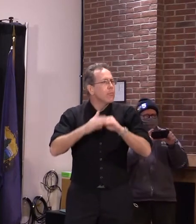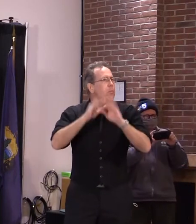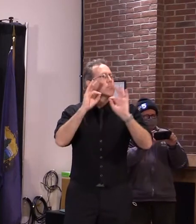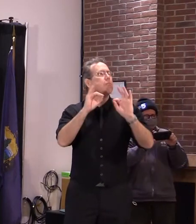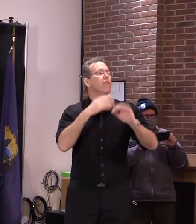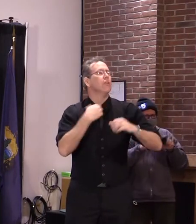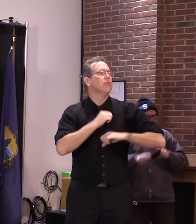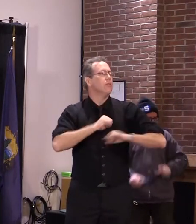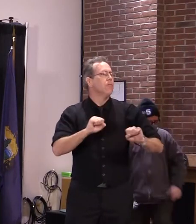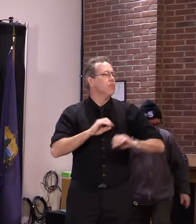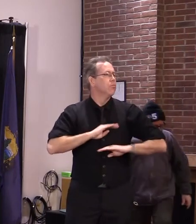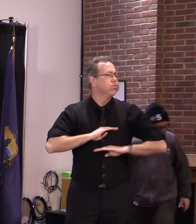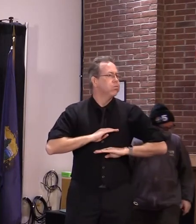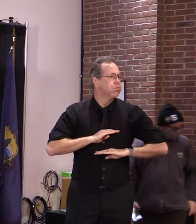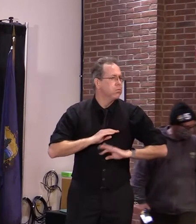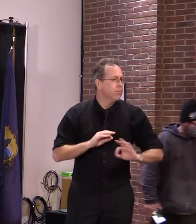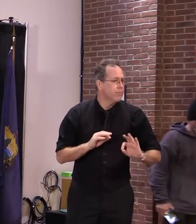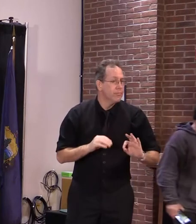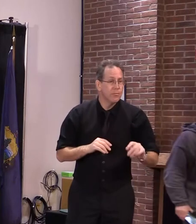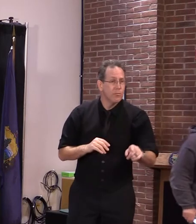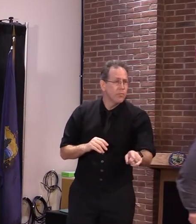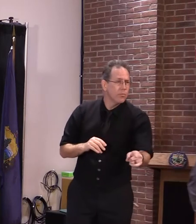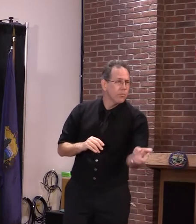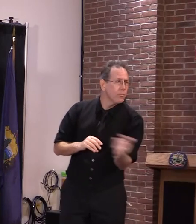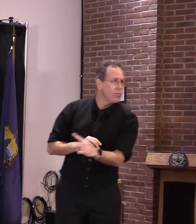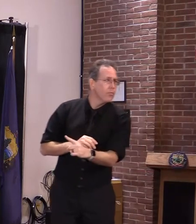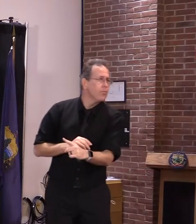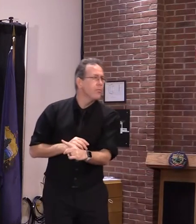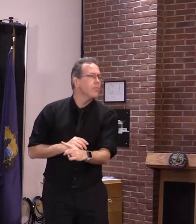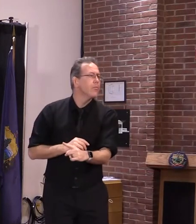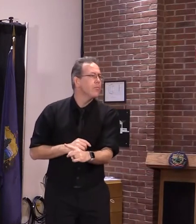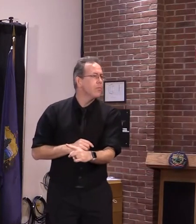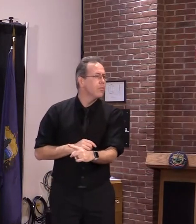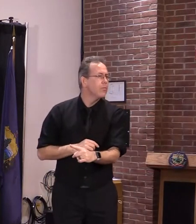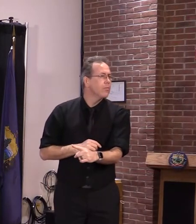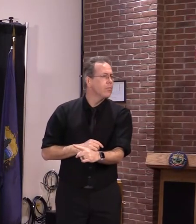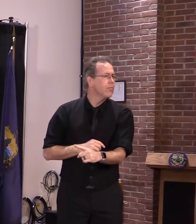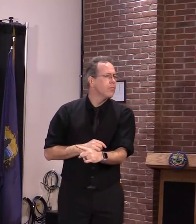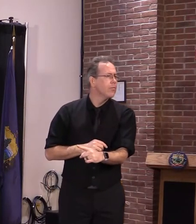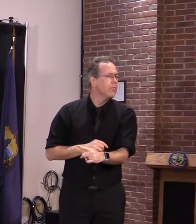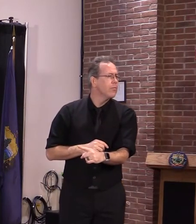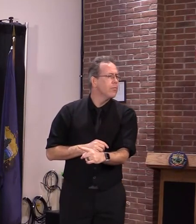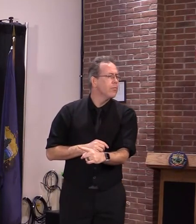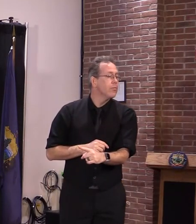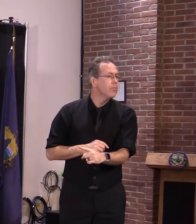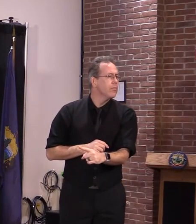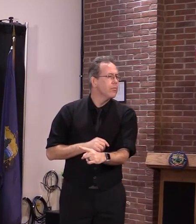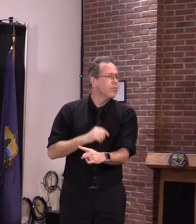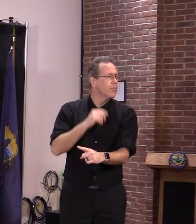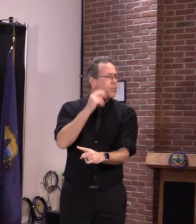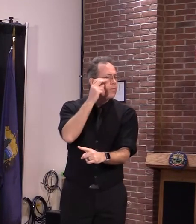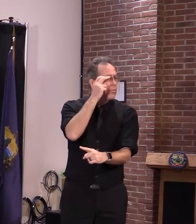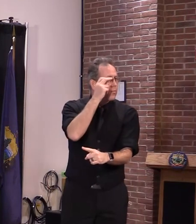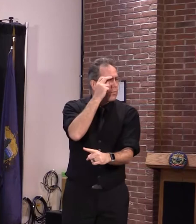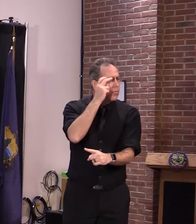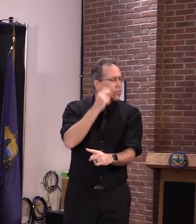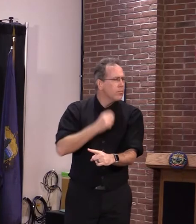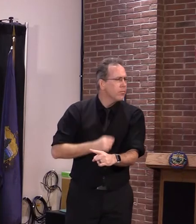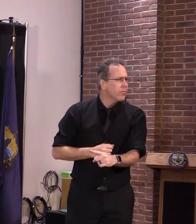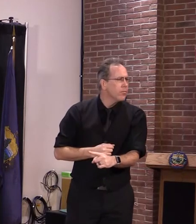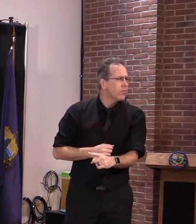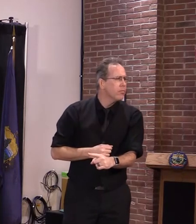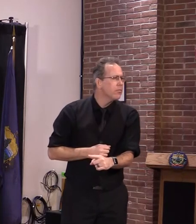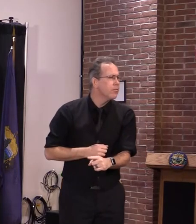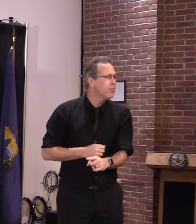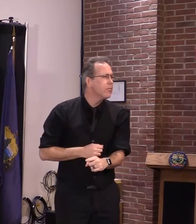The long-term care ombudsman's office just published a report expressing concern that low staffing levels in